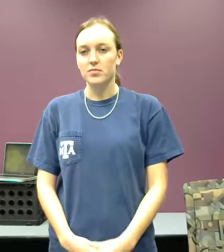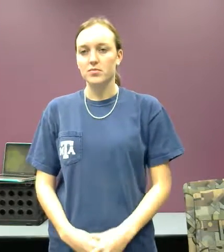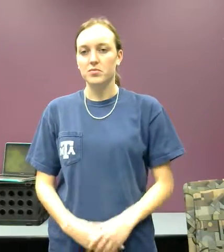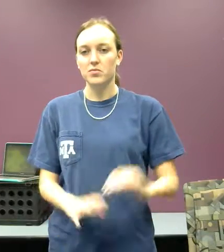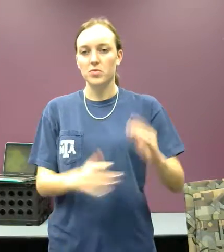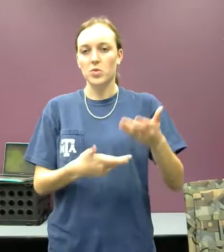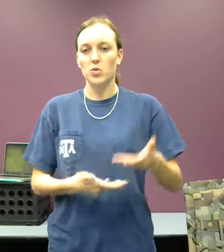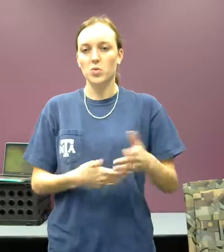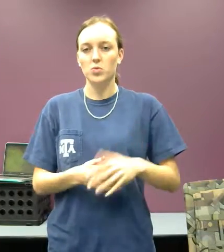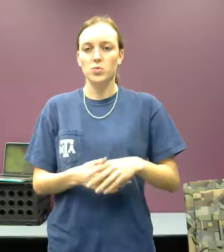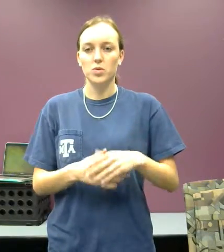Welcome to Space School.